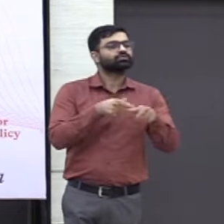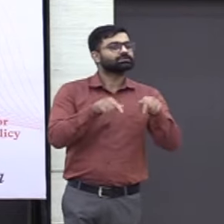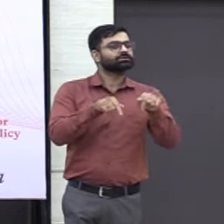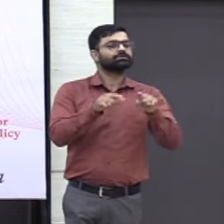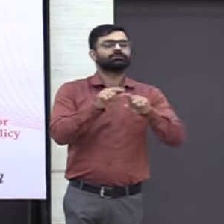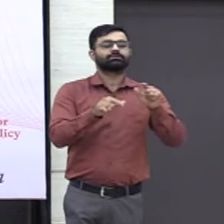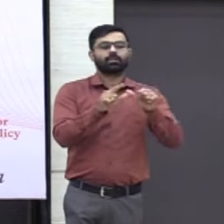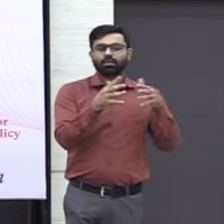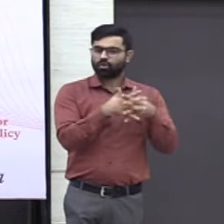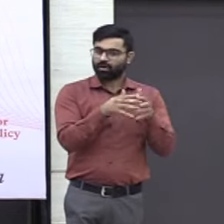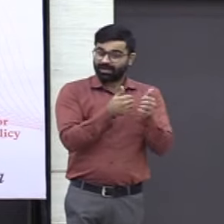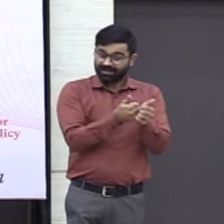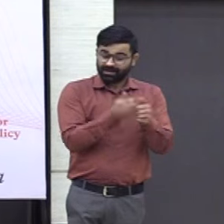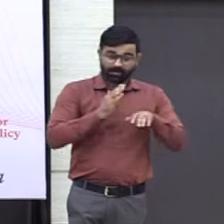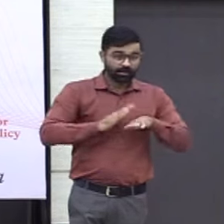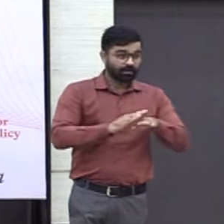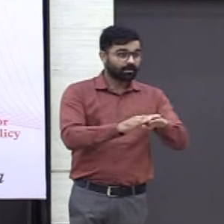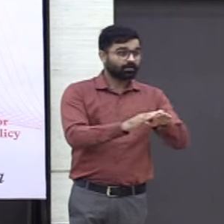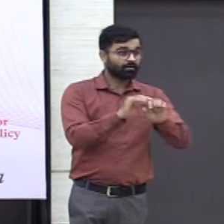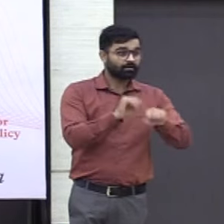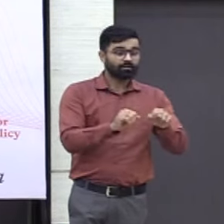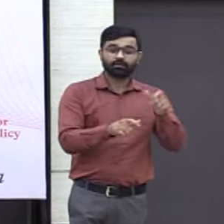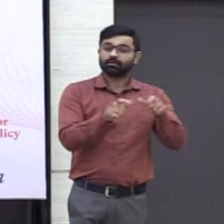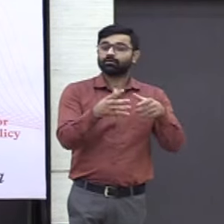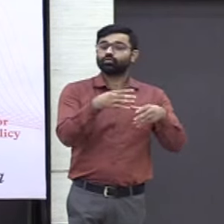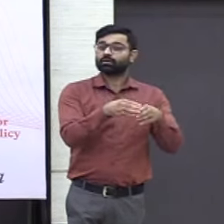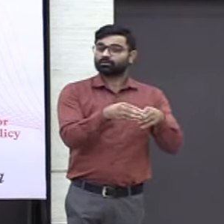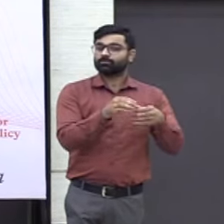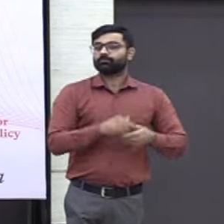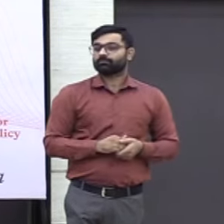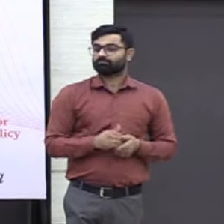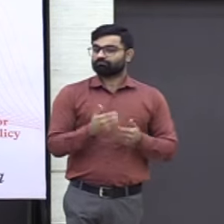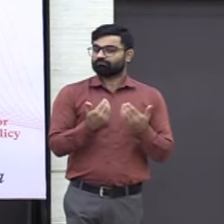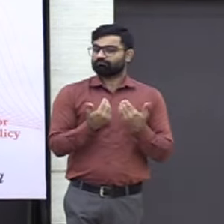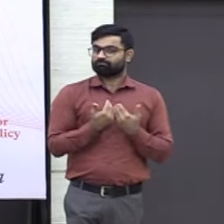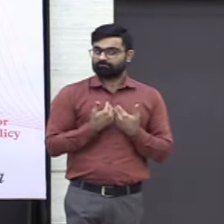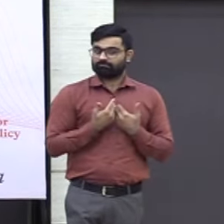and with the limited experience that we have as legislators, we then